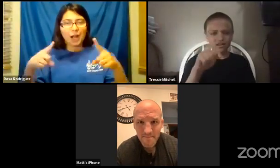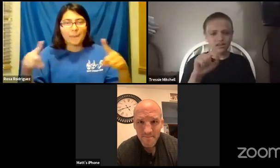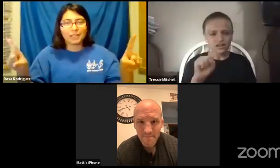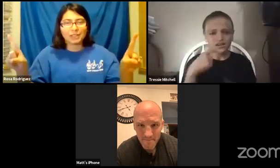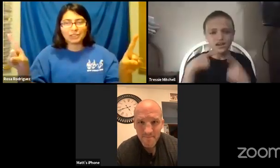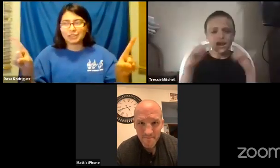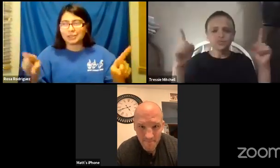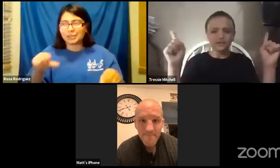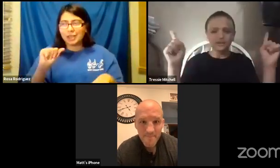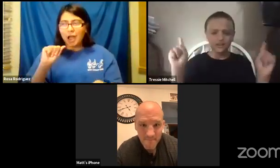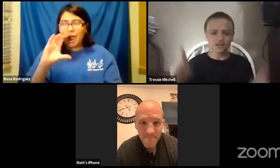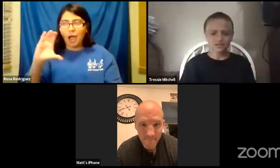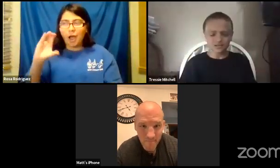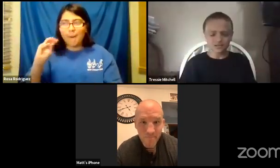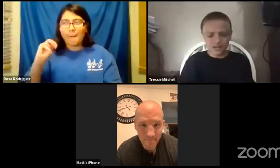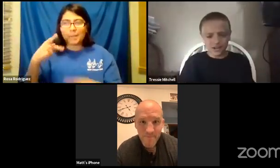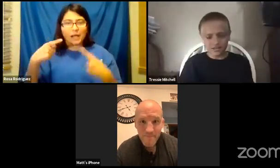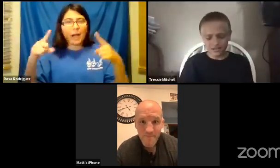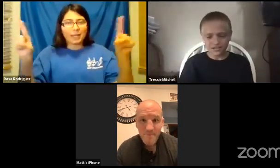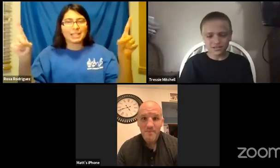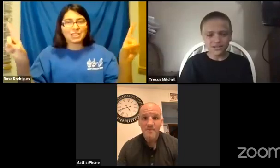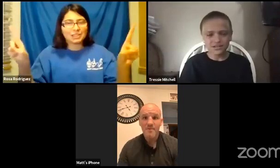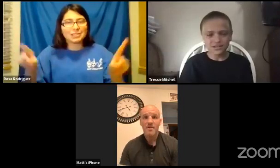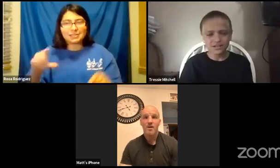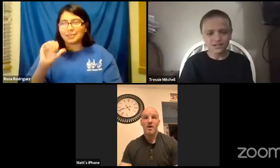Tell me about your accomplishments.